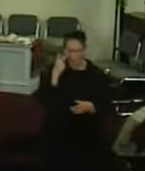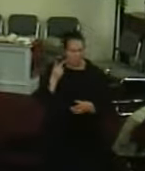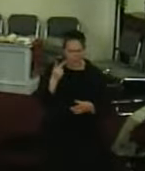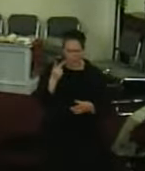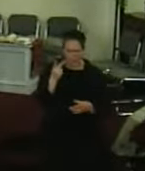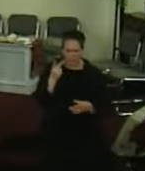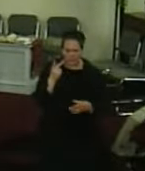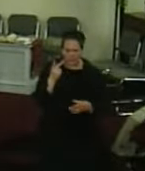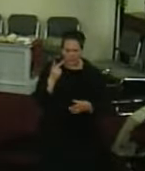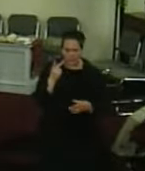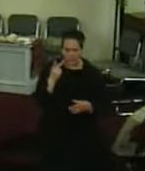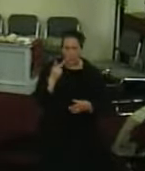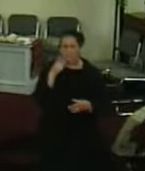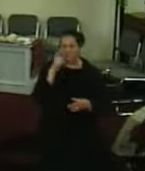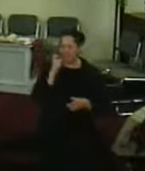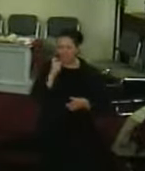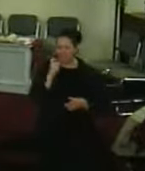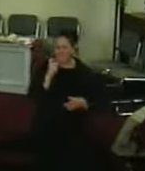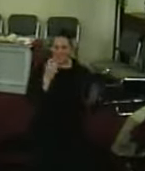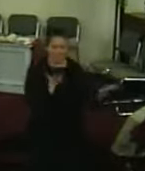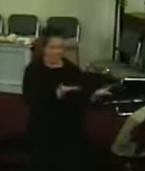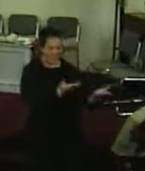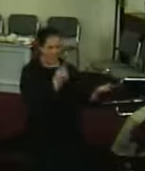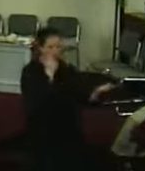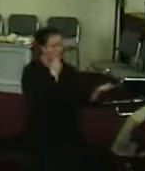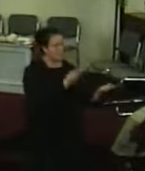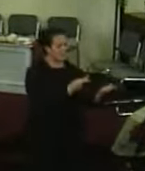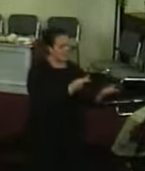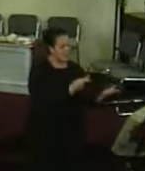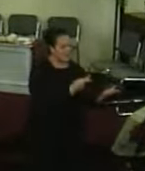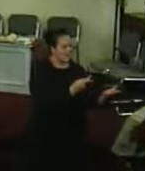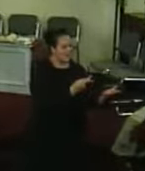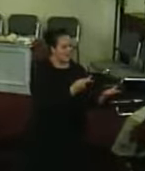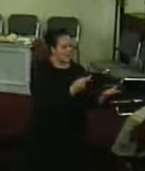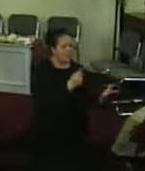For the things which are seen are temporal.